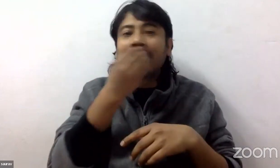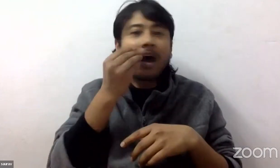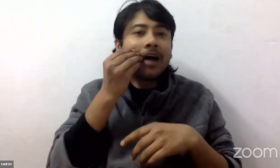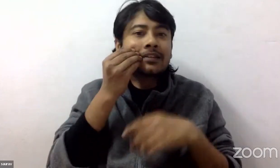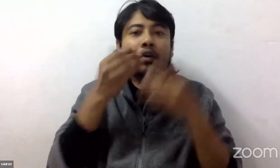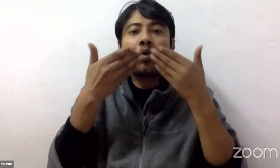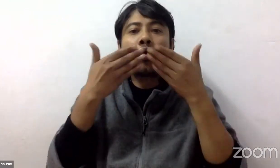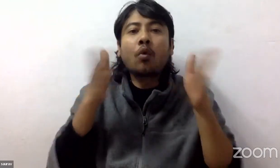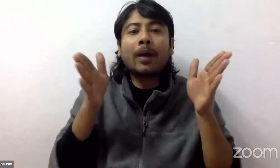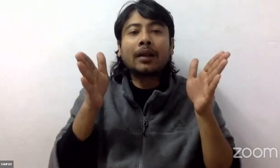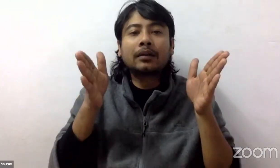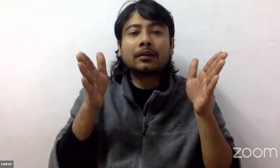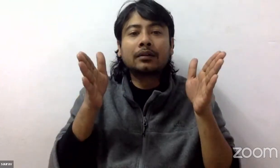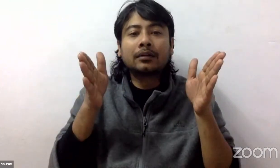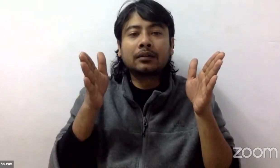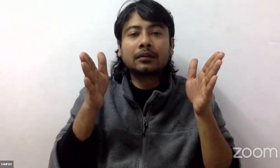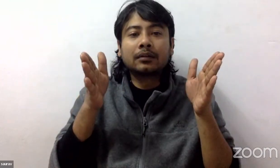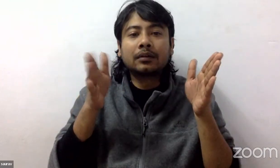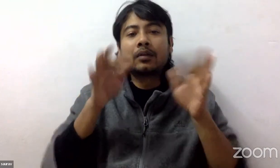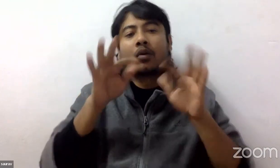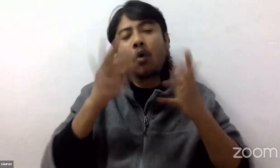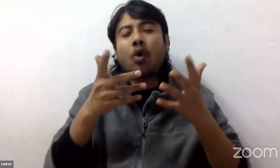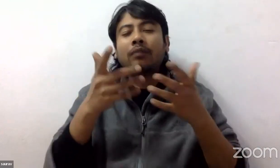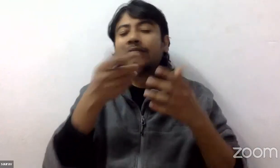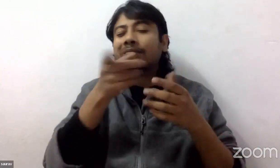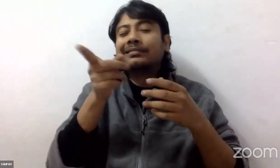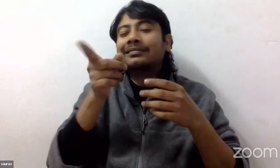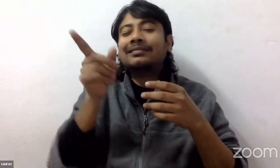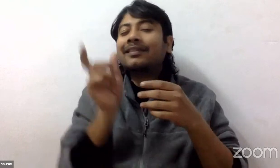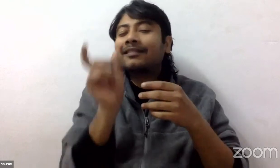Okay, so it is called Parana time.